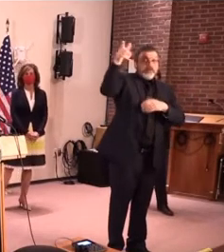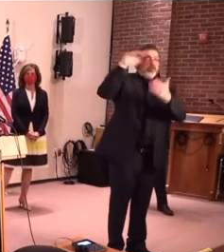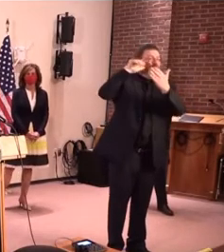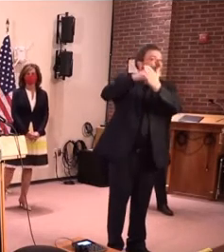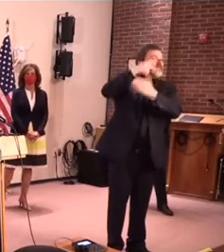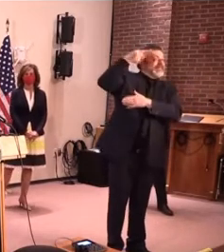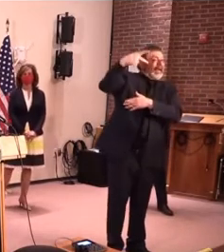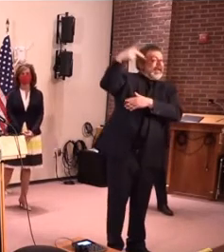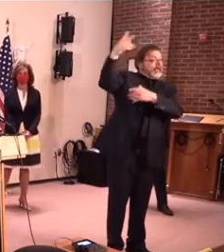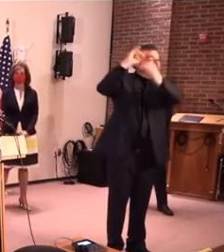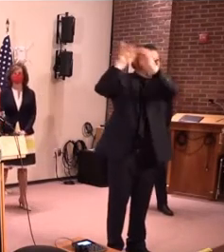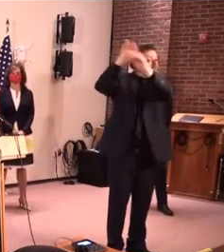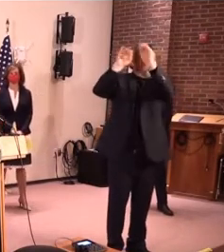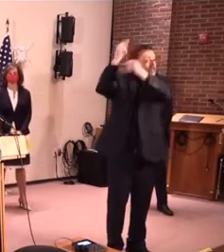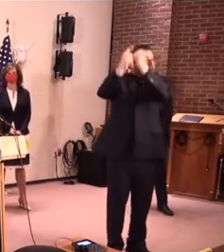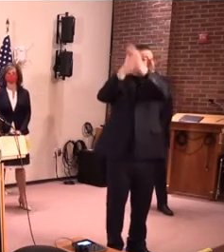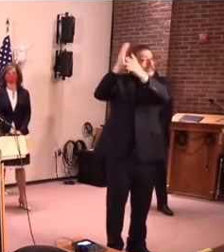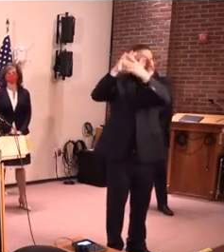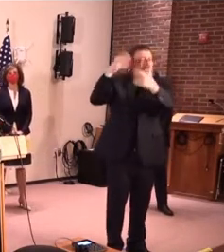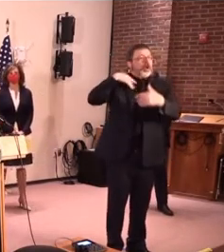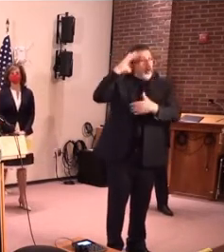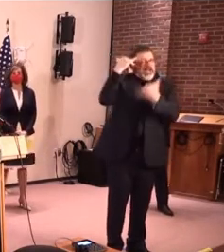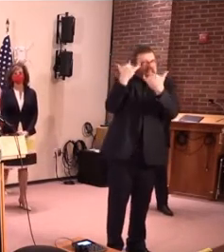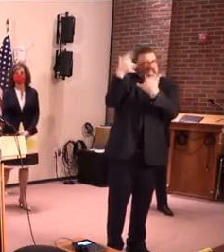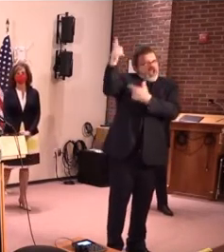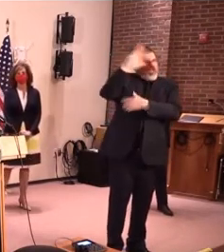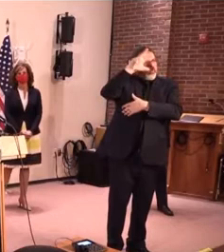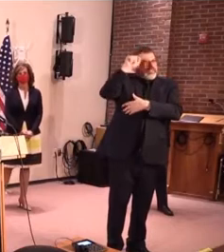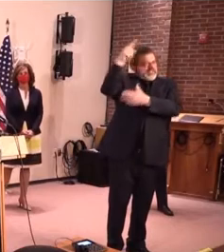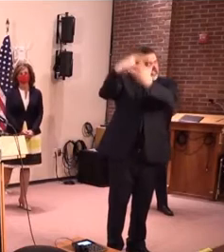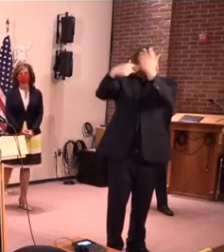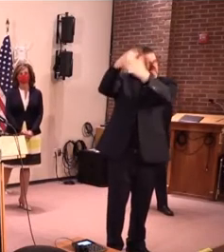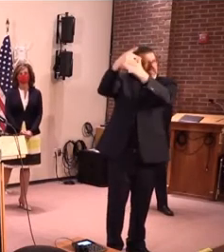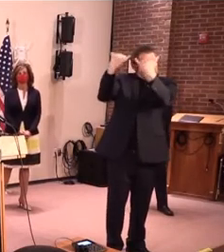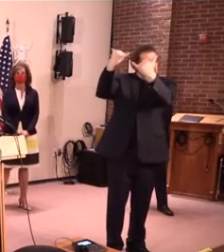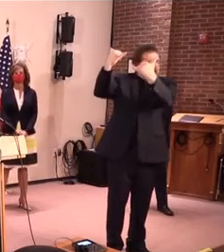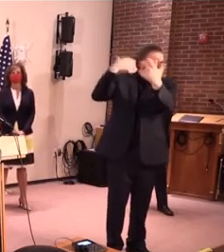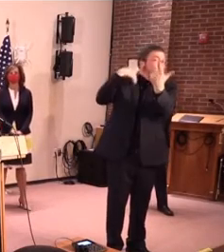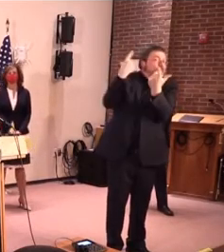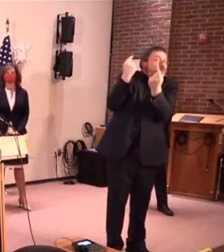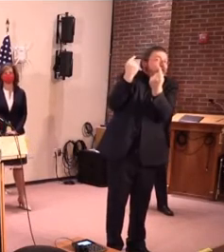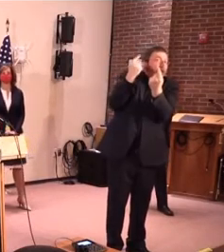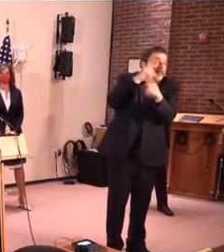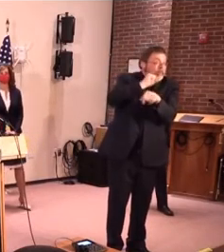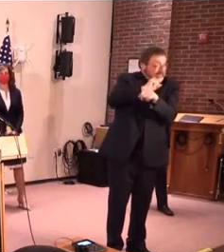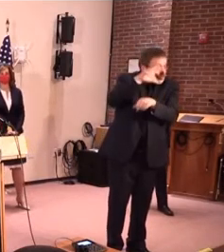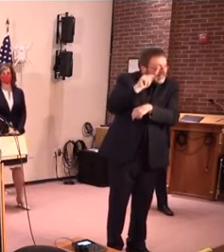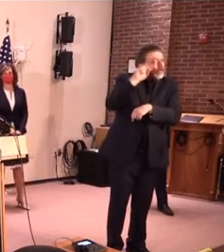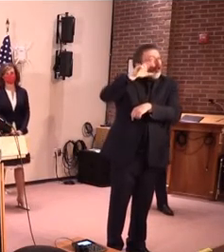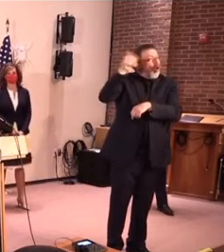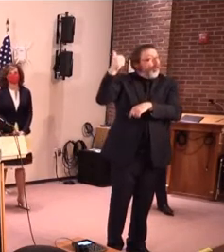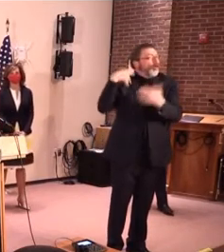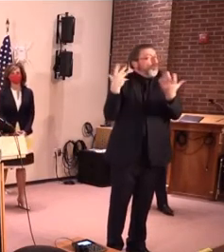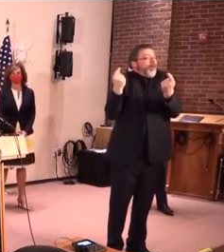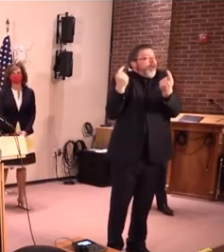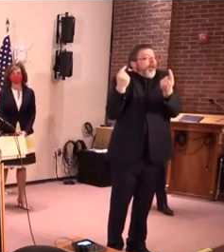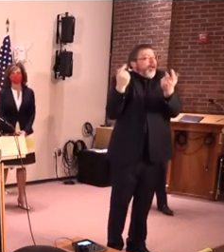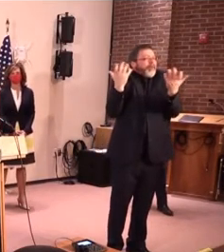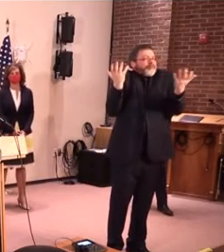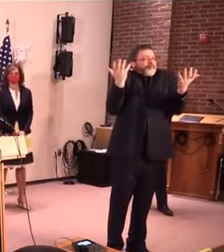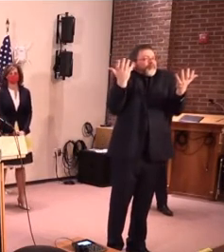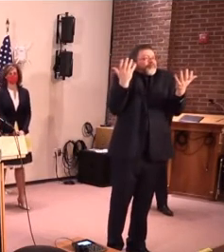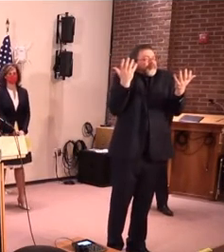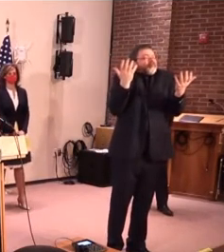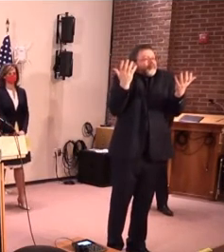this. And we'll just have to see. But we have to, again, deal with reality, play the cards we're dealt, and we'll do the best we can with what